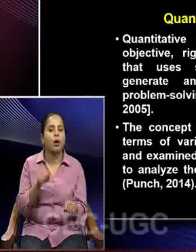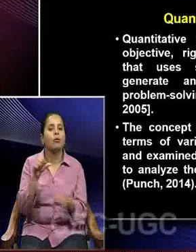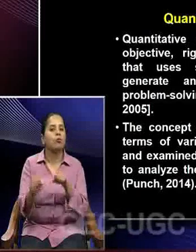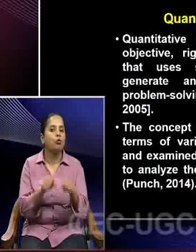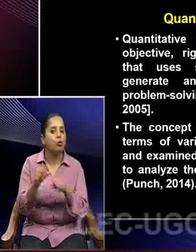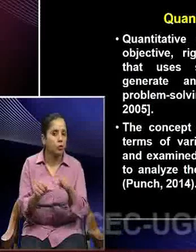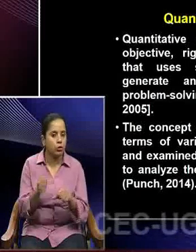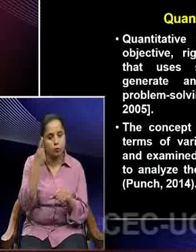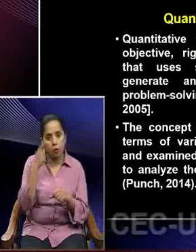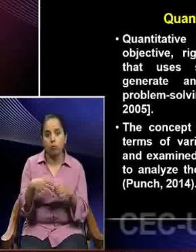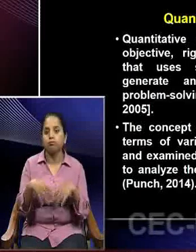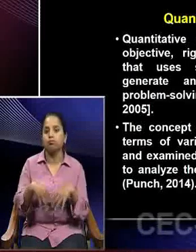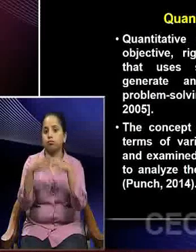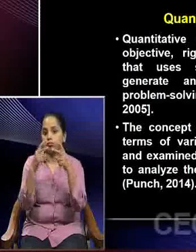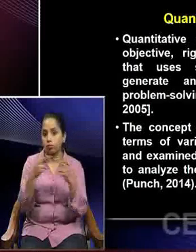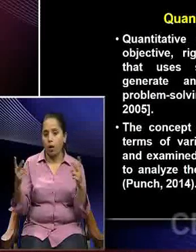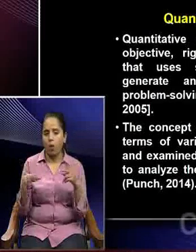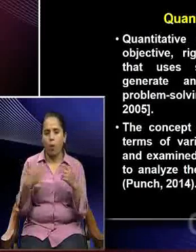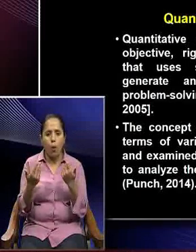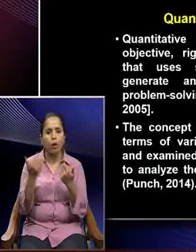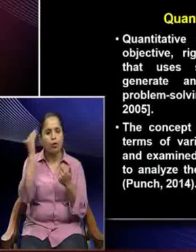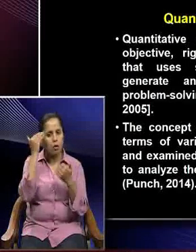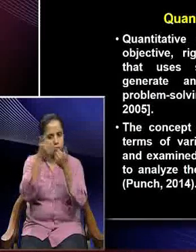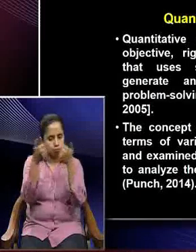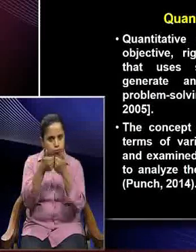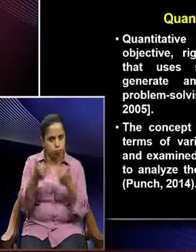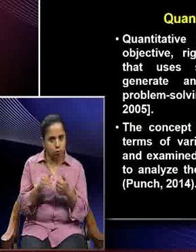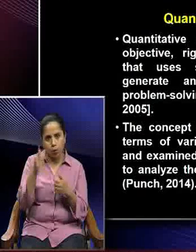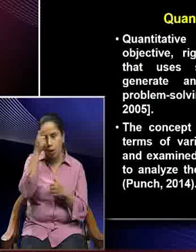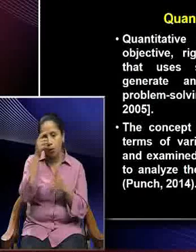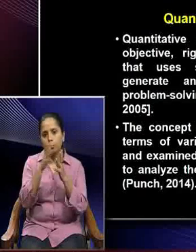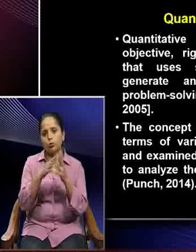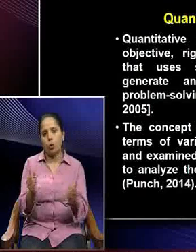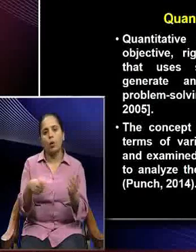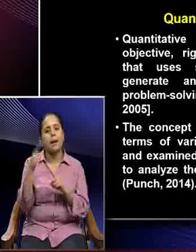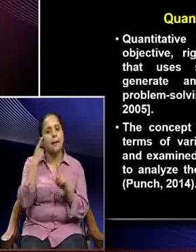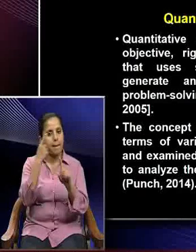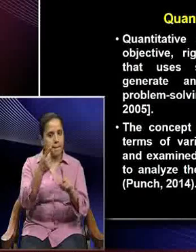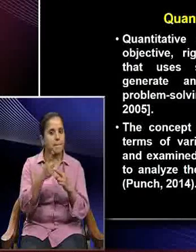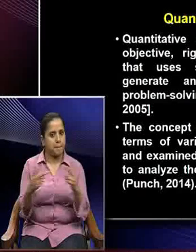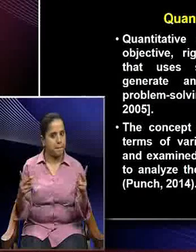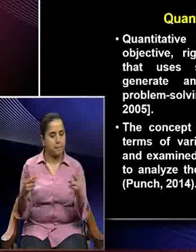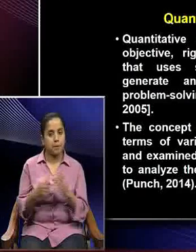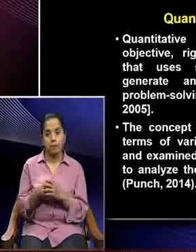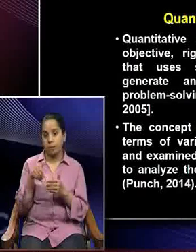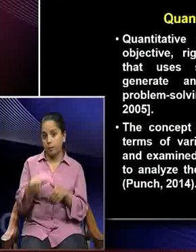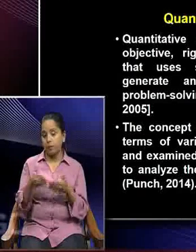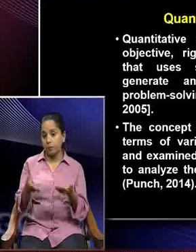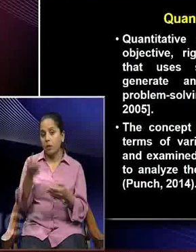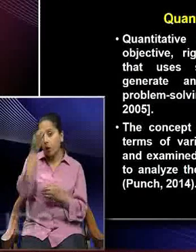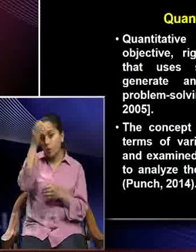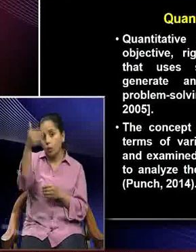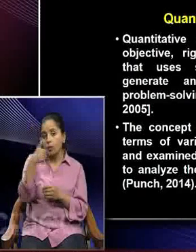procedures to generate and refine knowledge for problem-solving purposes. Here, the concept